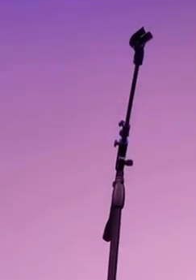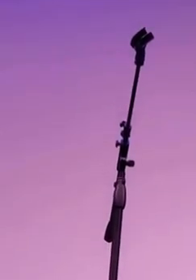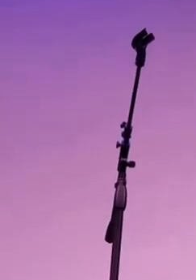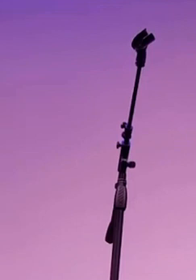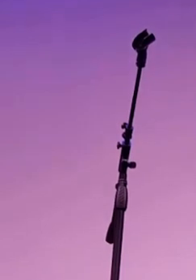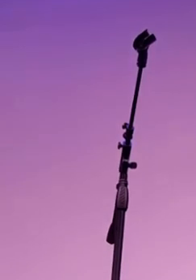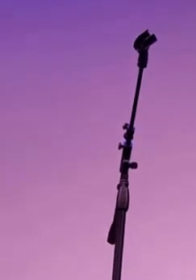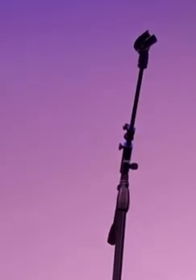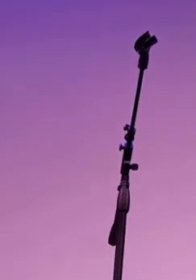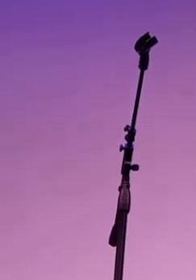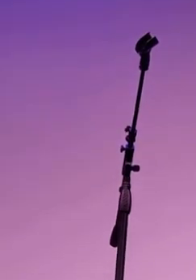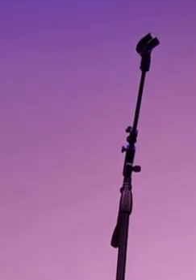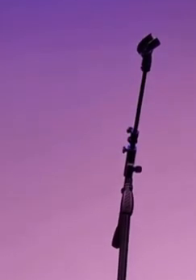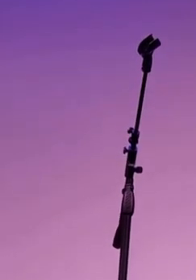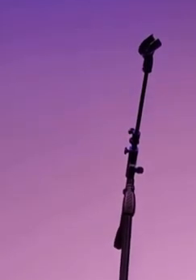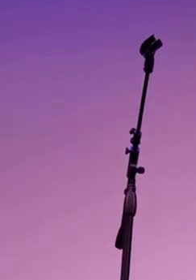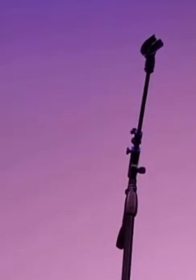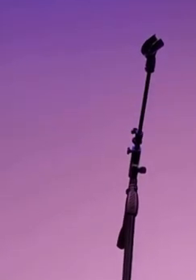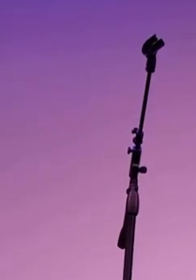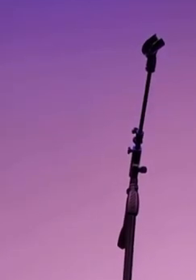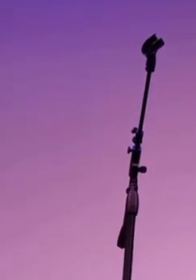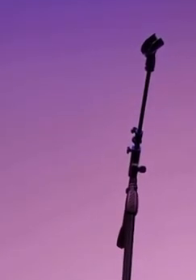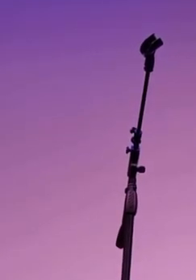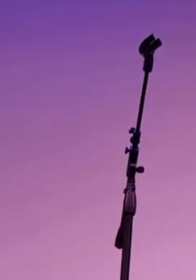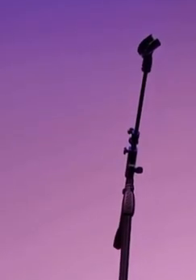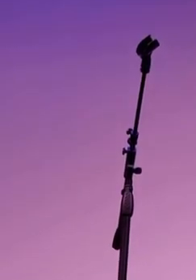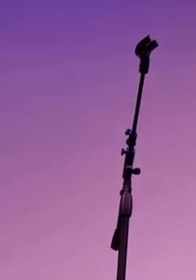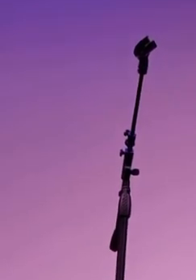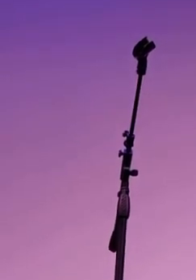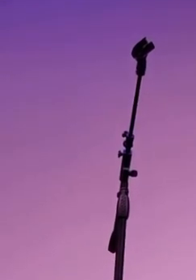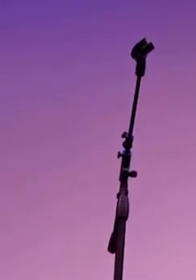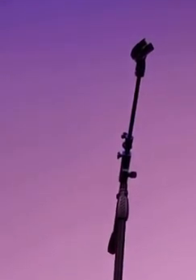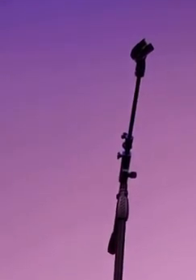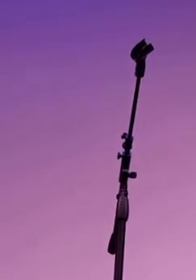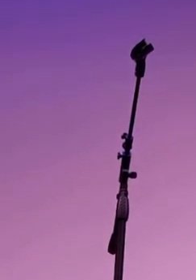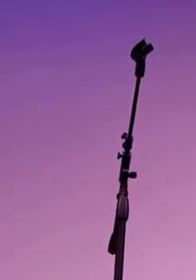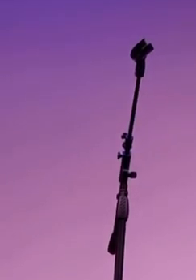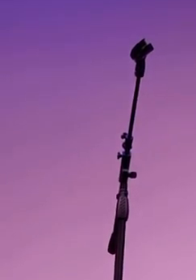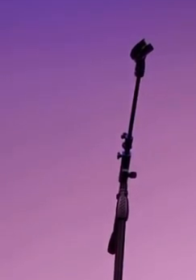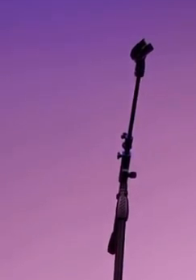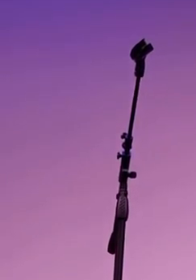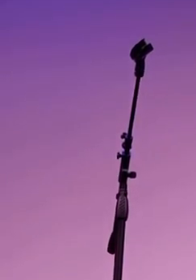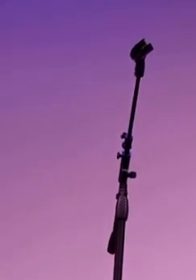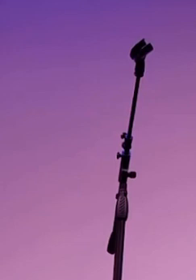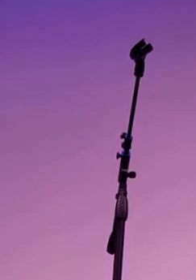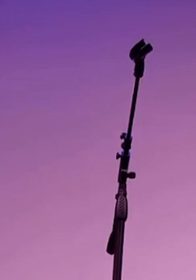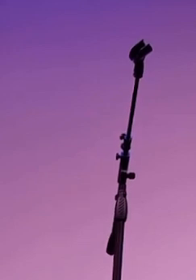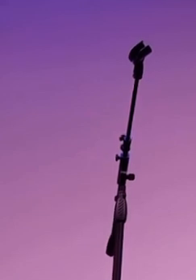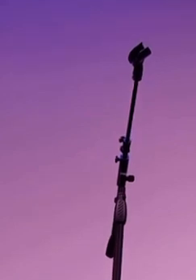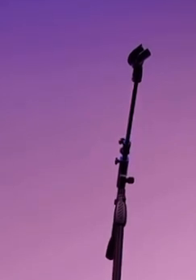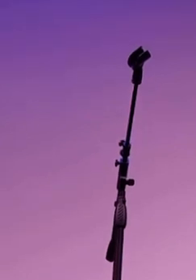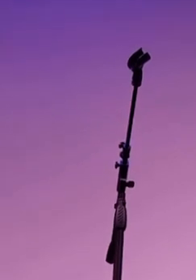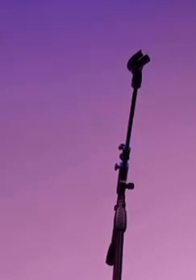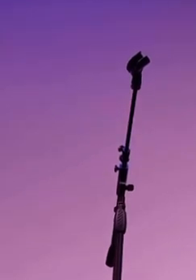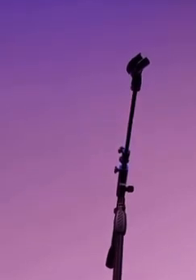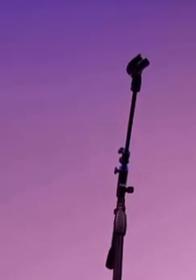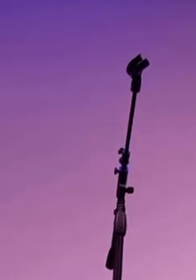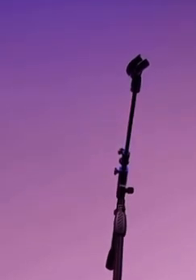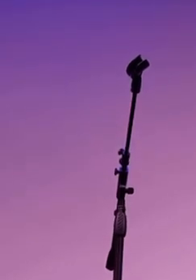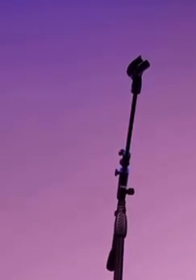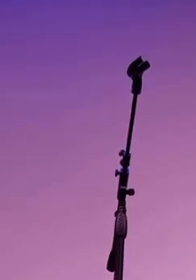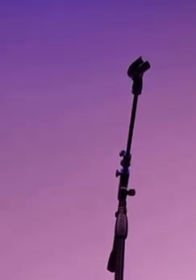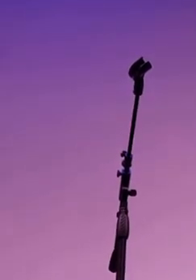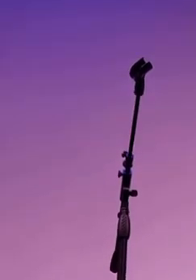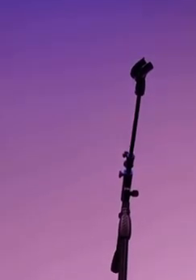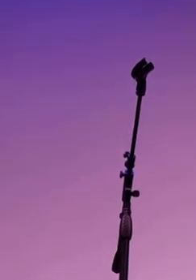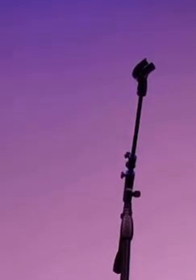people. This song, the reason it's my favorite song and I sing it all the time, I guess, is, well, I don't know why, I just love it,